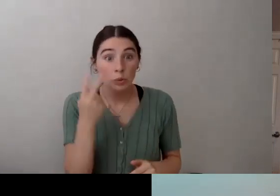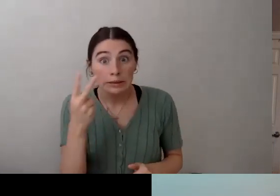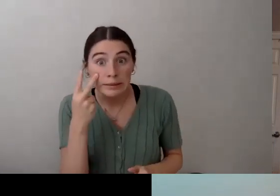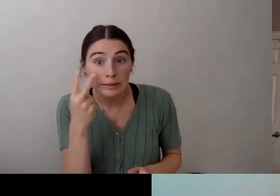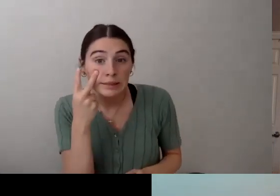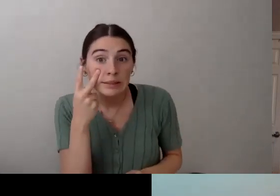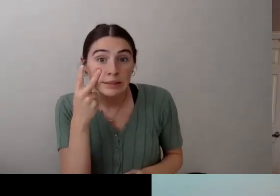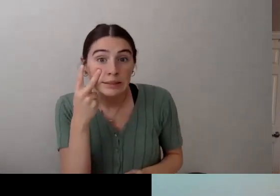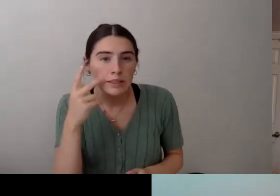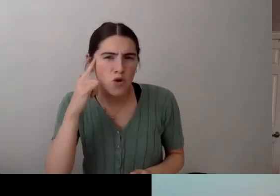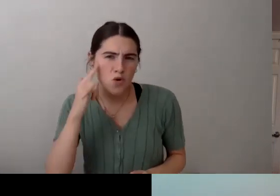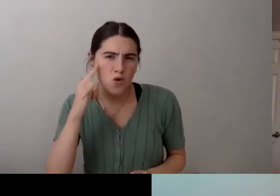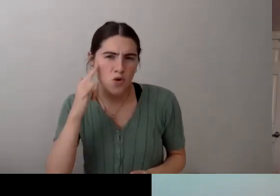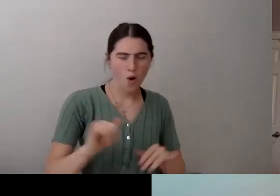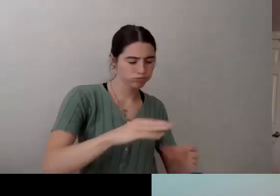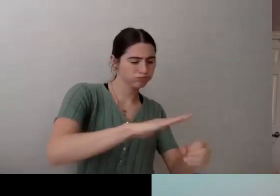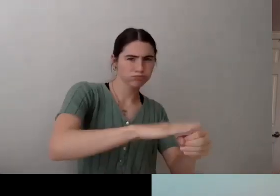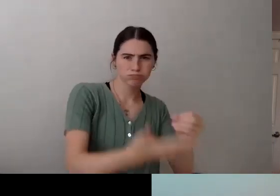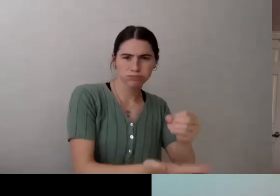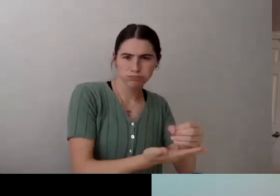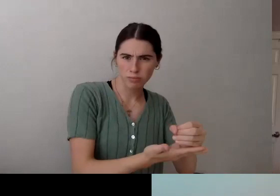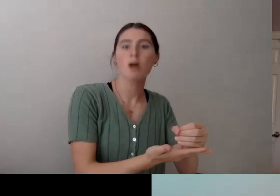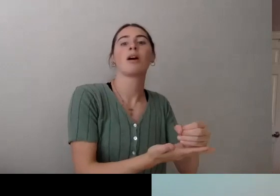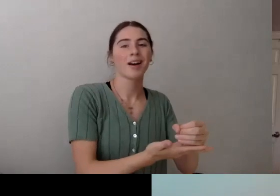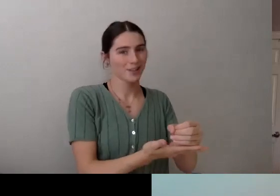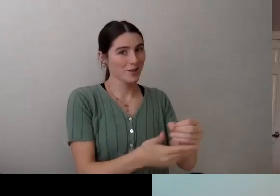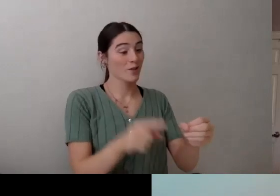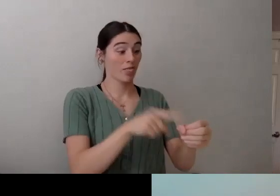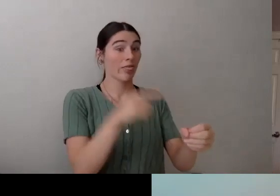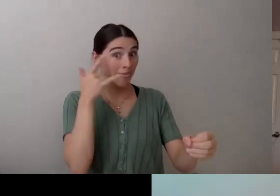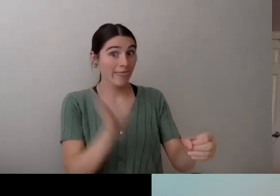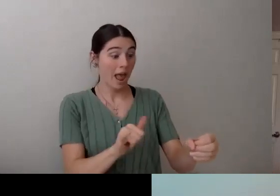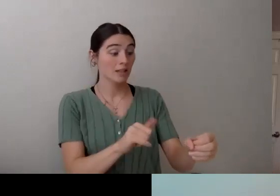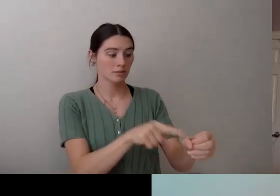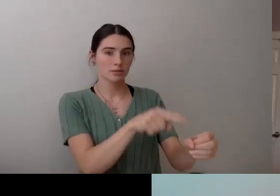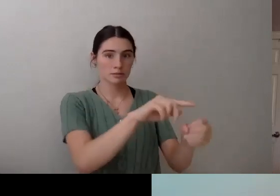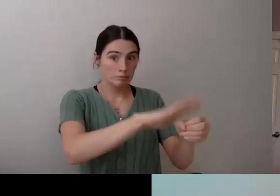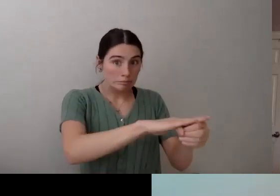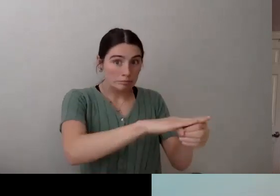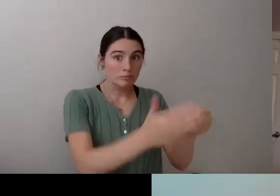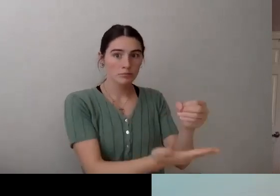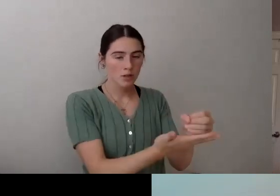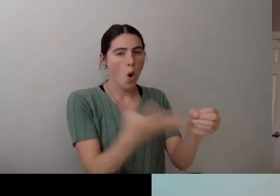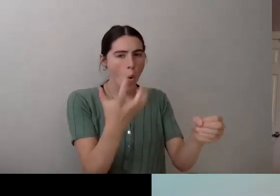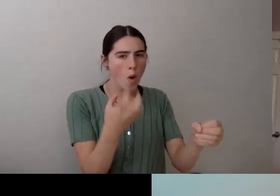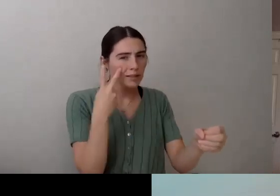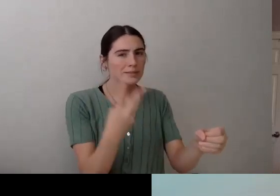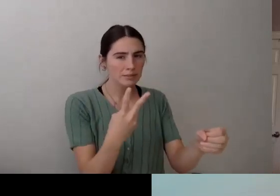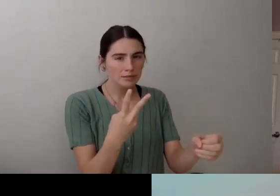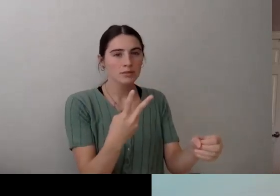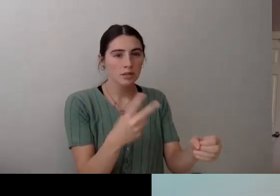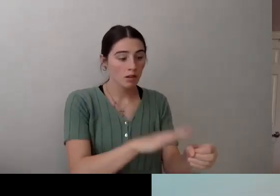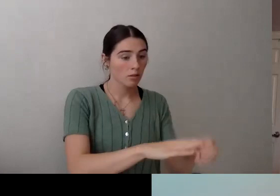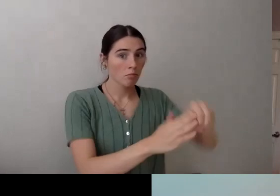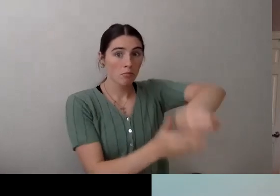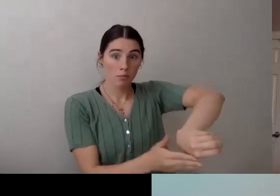see that crust? Ooh, that's what we're looking for, people. All right, we'll flip them over. Now know